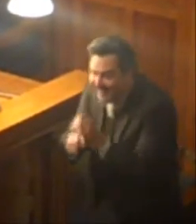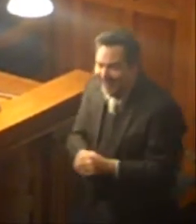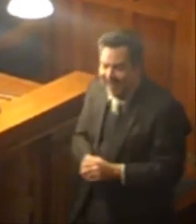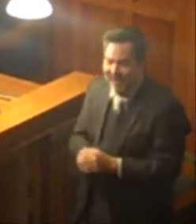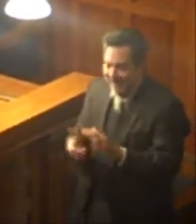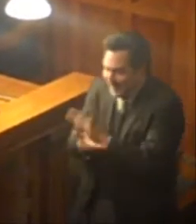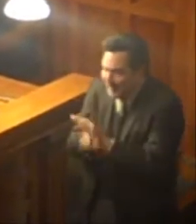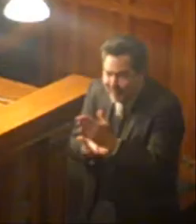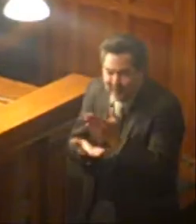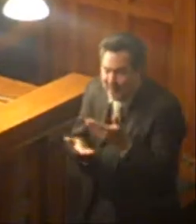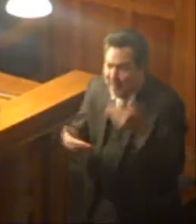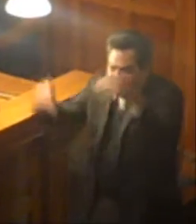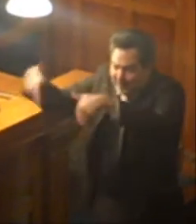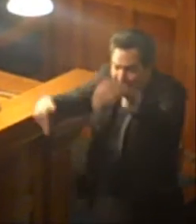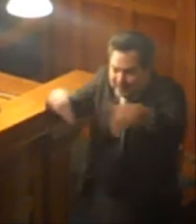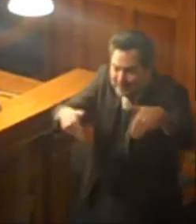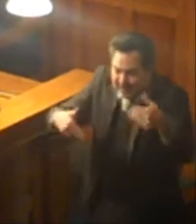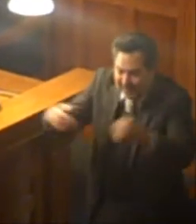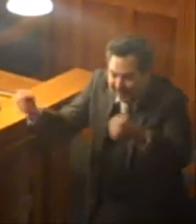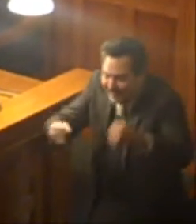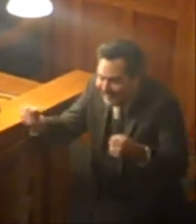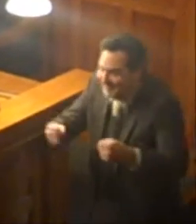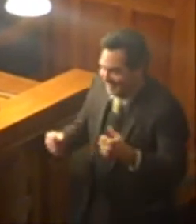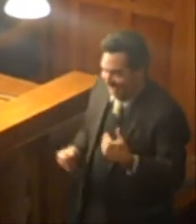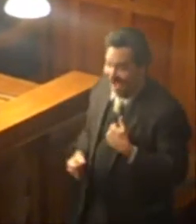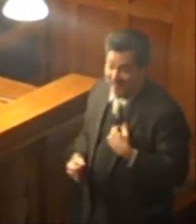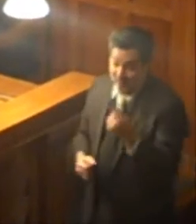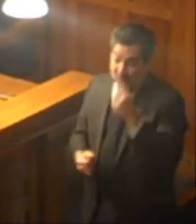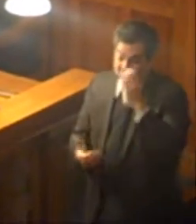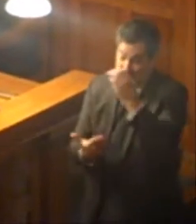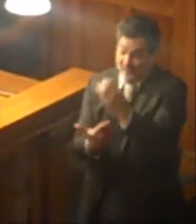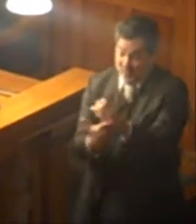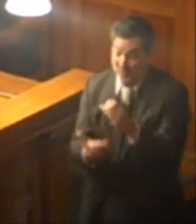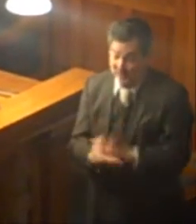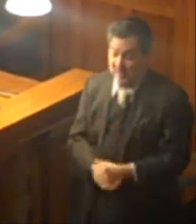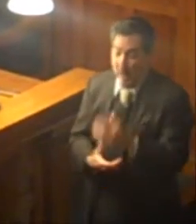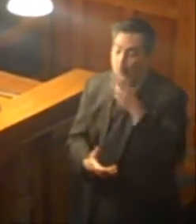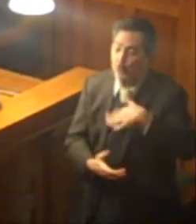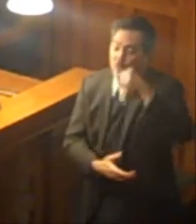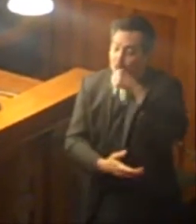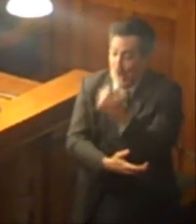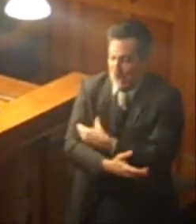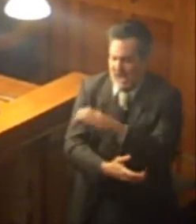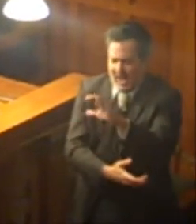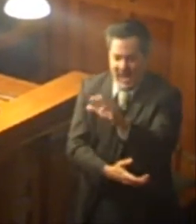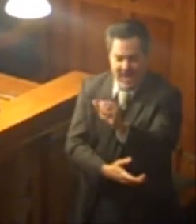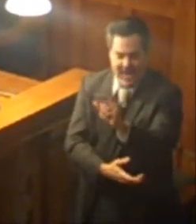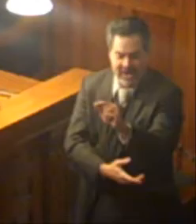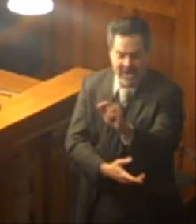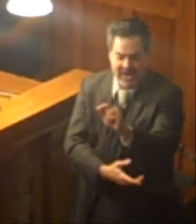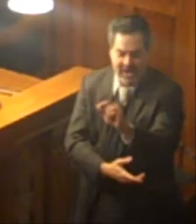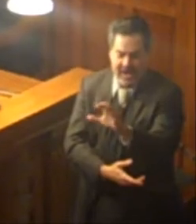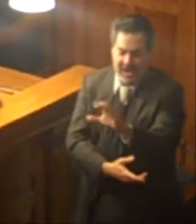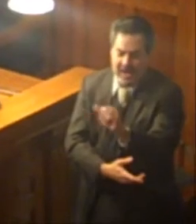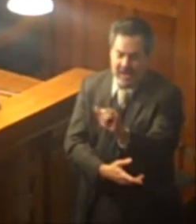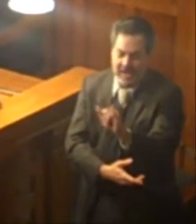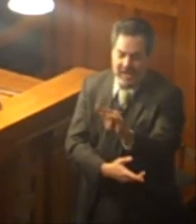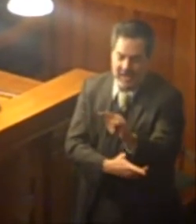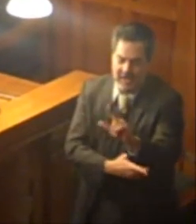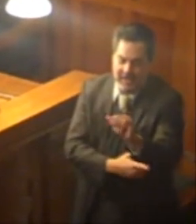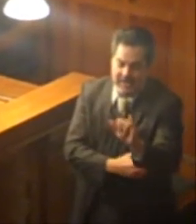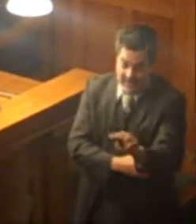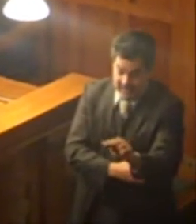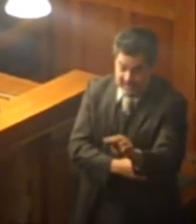mailings. I have a photo on my desk of my oldest daughter, Caitlin, holding a sign on the street corner with my youngest daughter in her